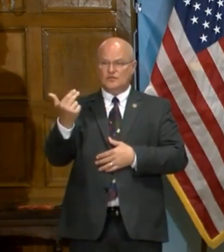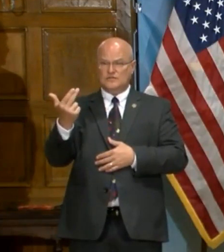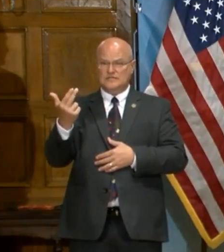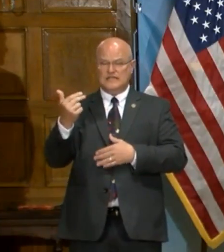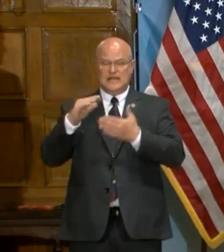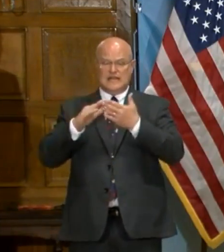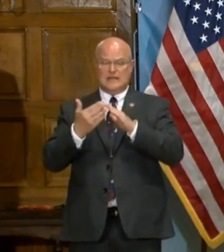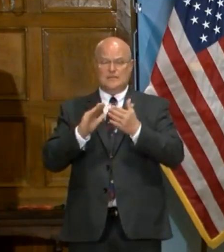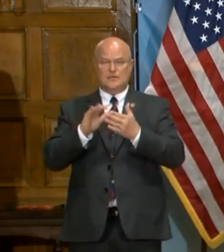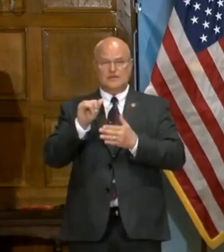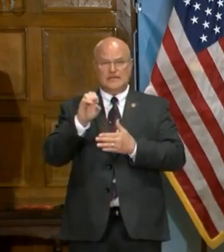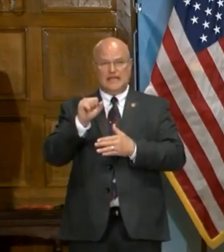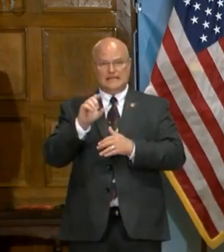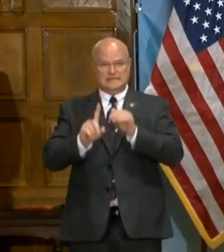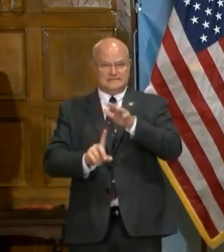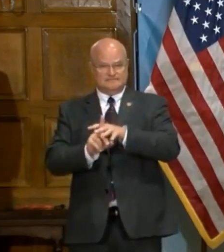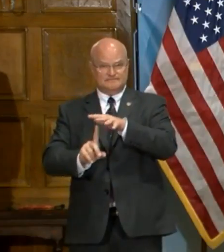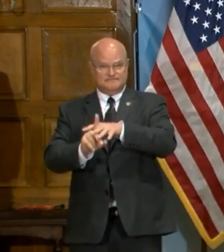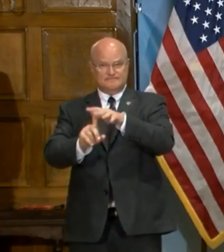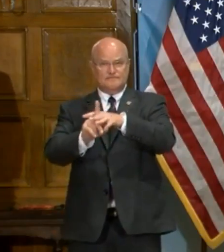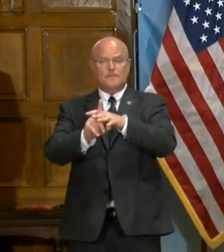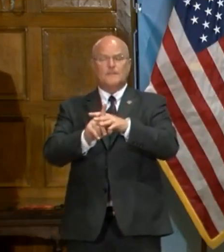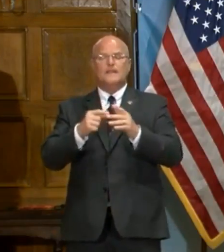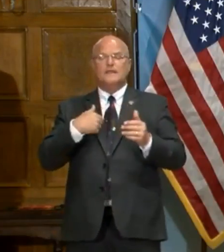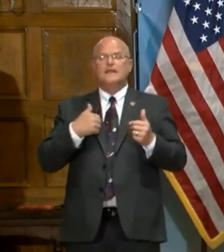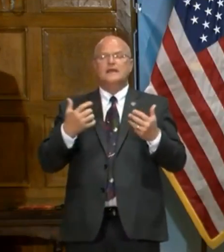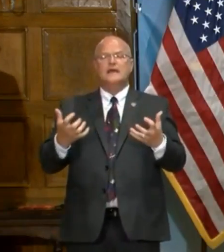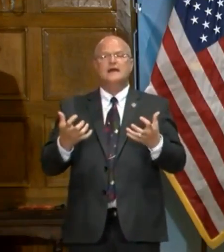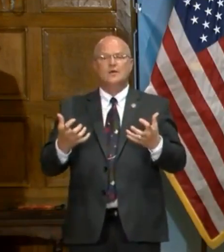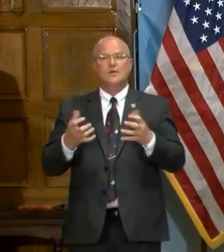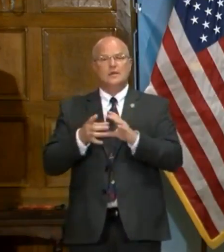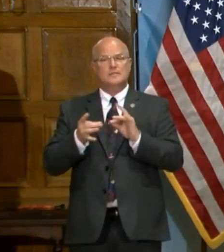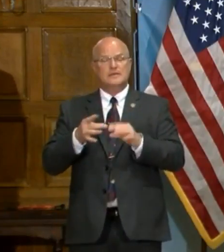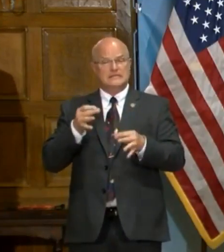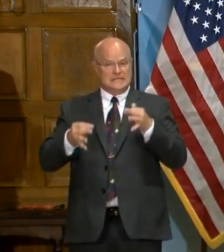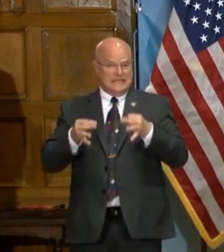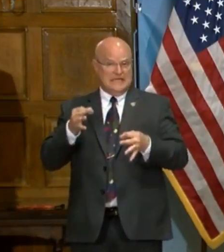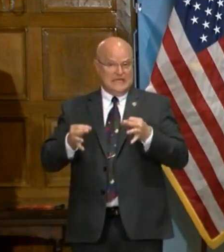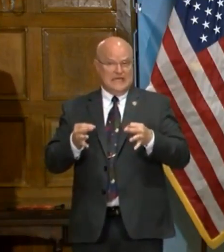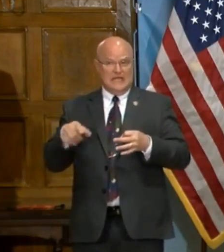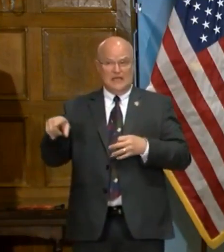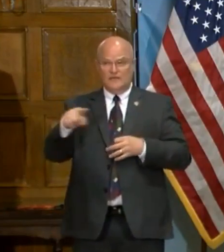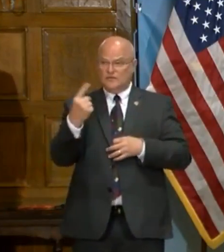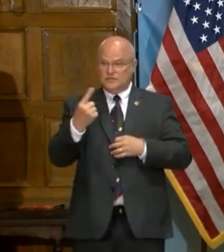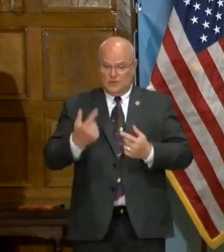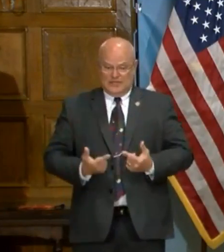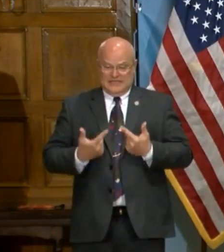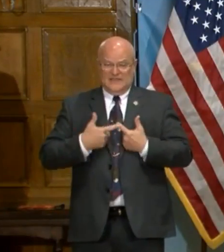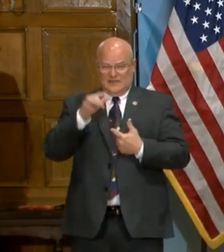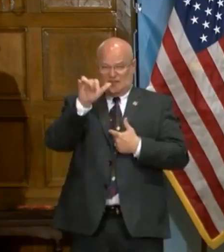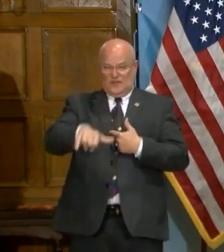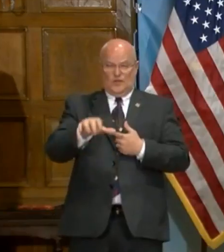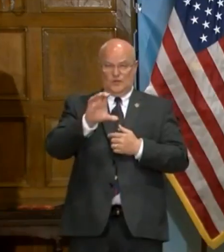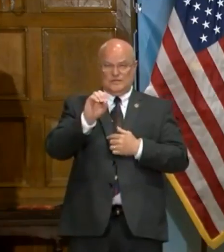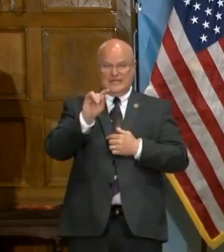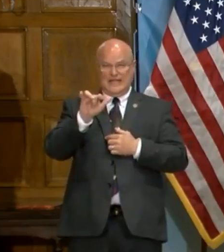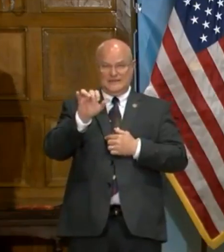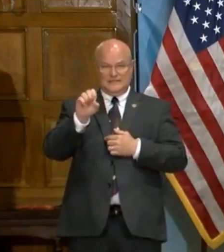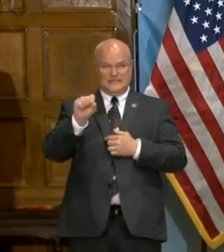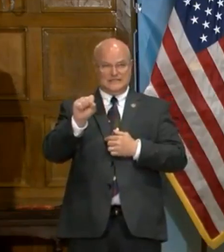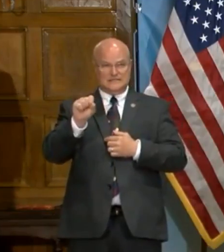113 community cases came from, and I just want to mention, if you're someone living in one of those